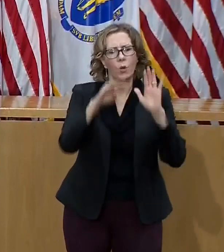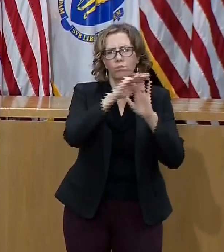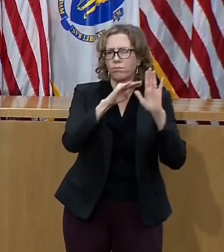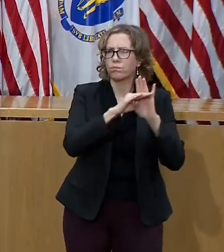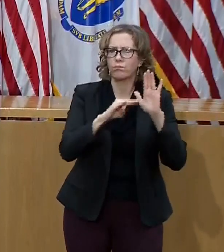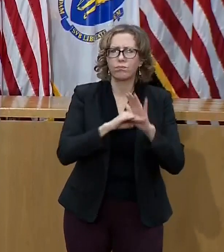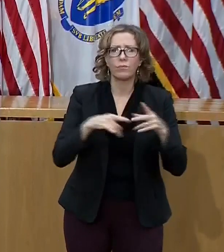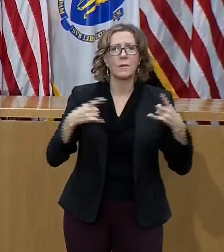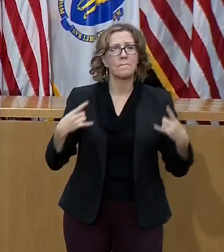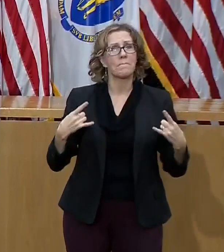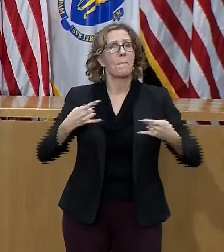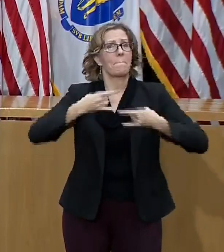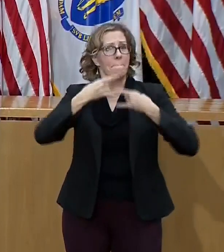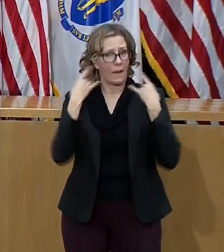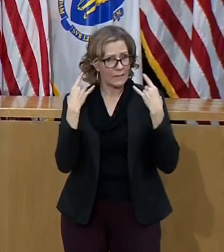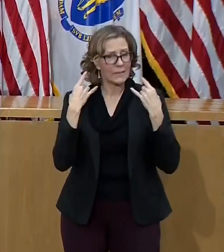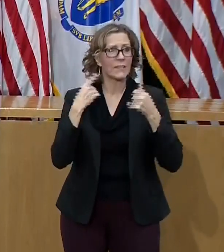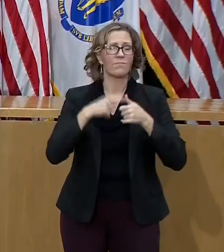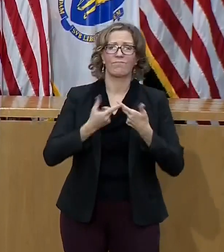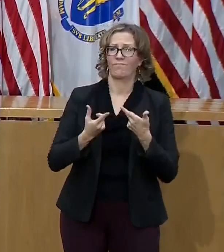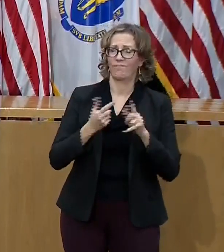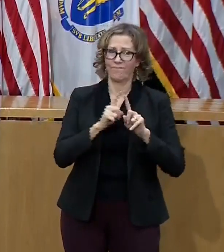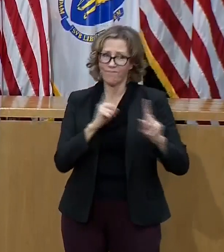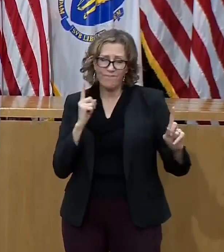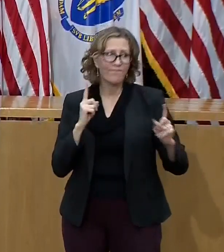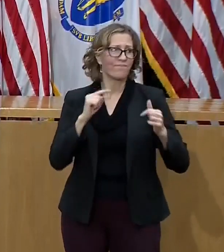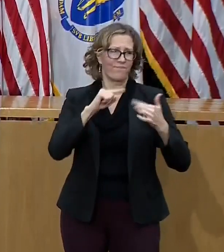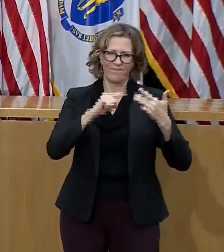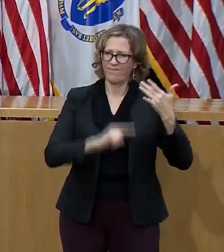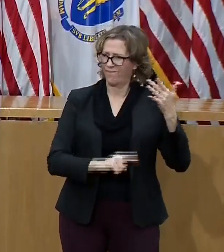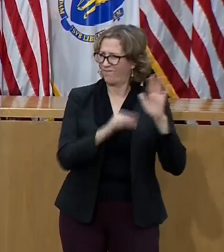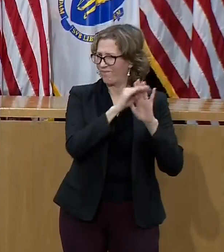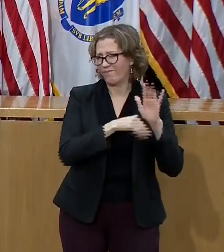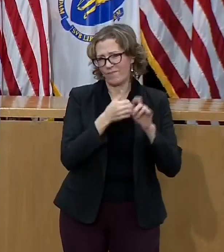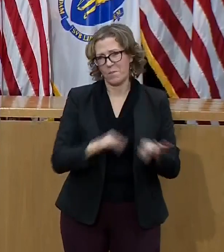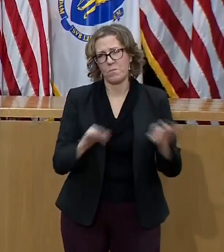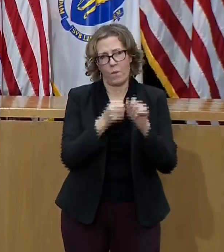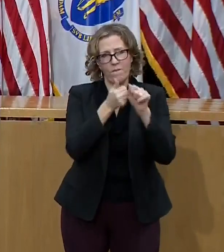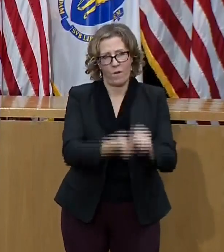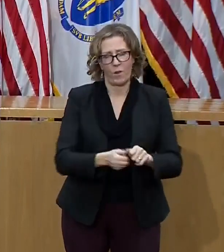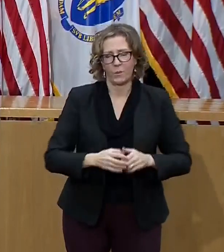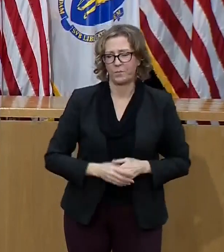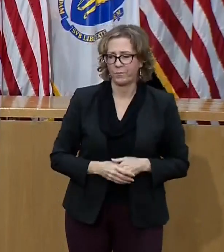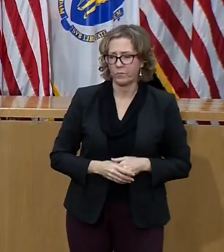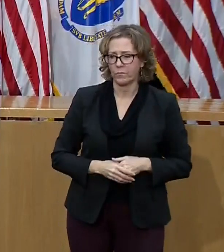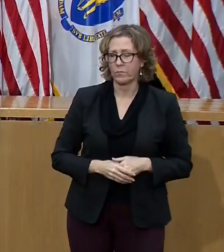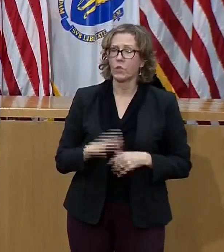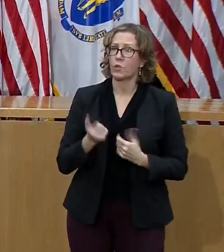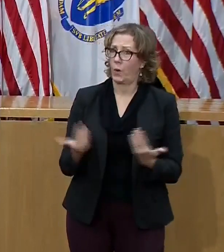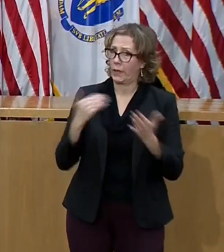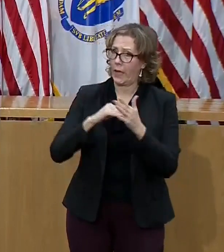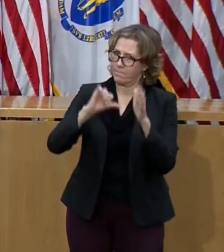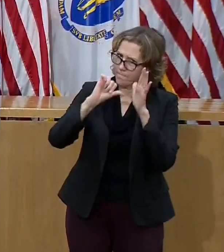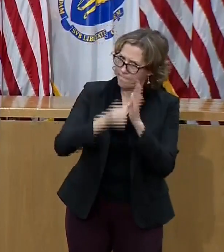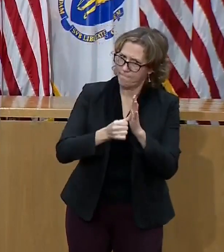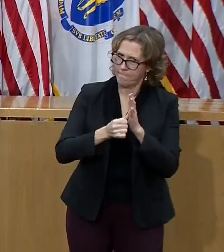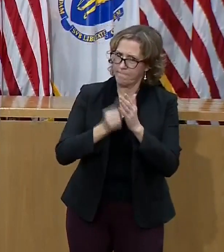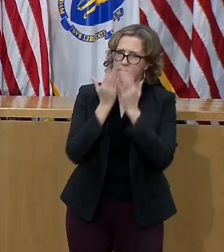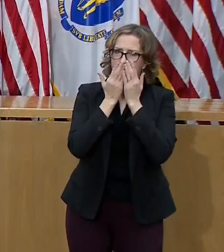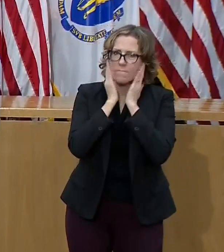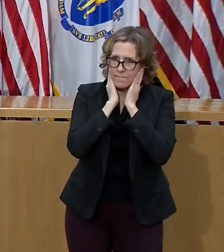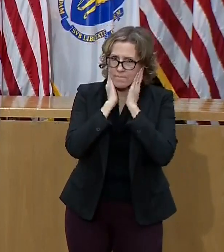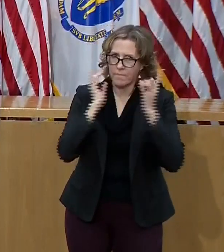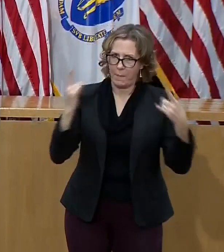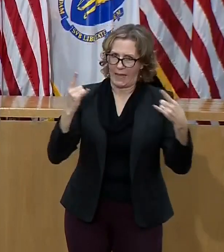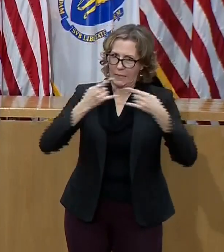where people tend to let their guard down. It's critically important for people to continue to wear face coverings, to stay home unless